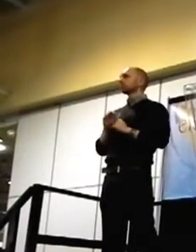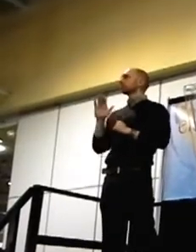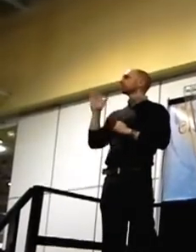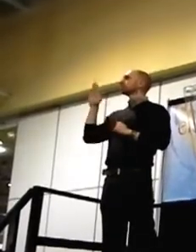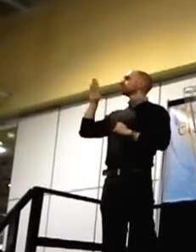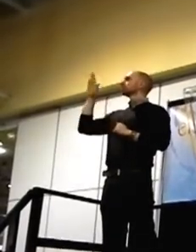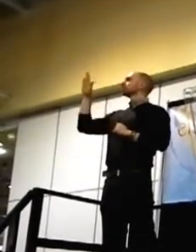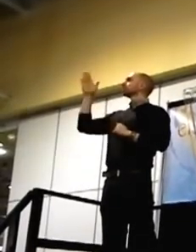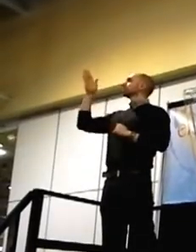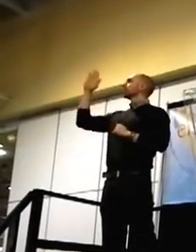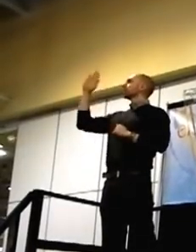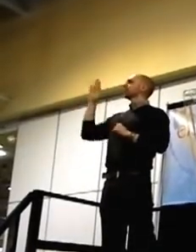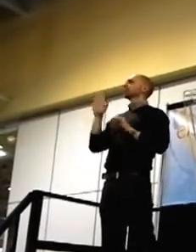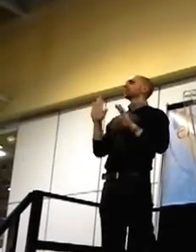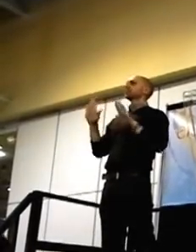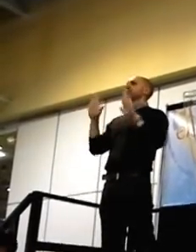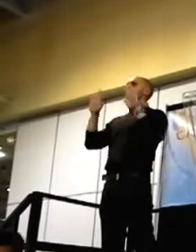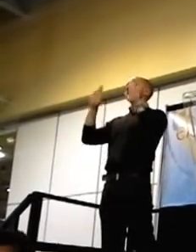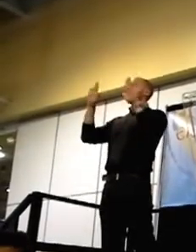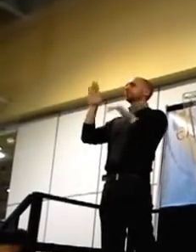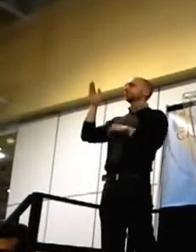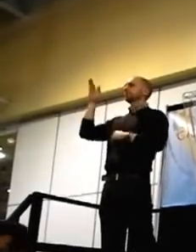Allahu Akbar, Allahu Akbar.